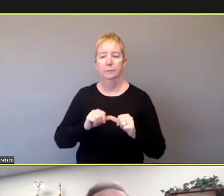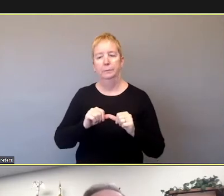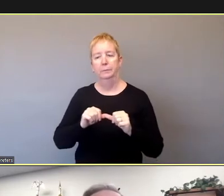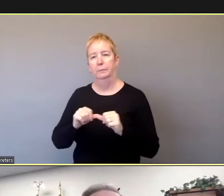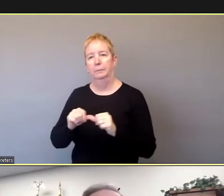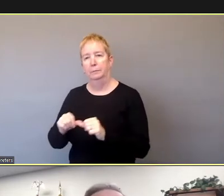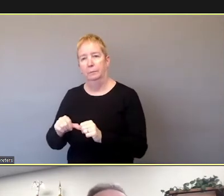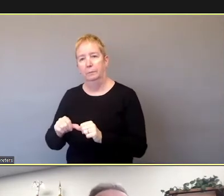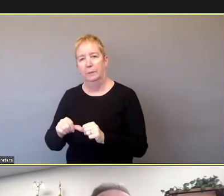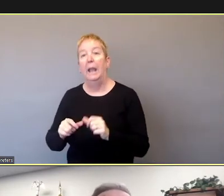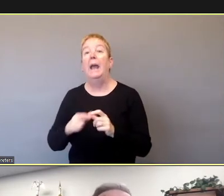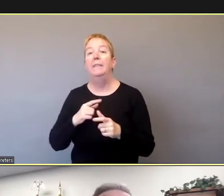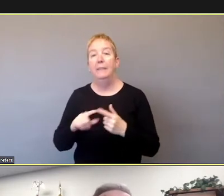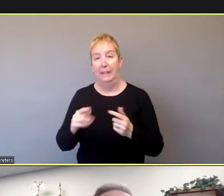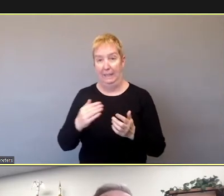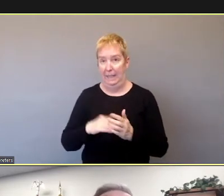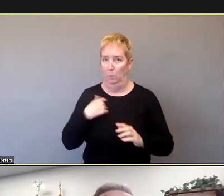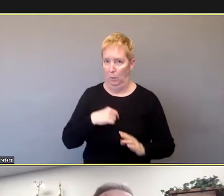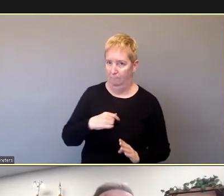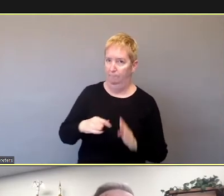here in